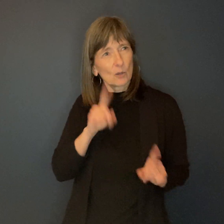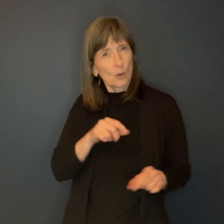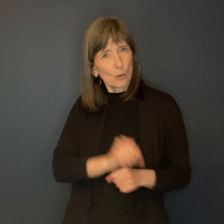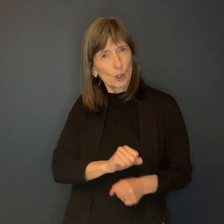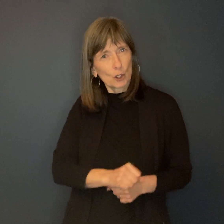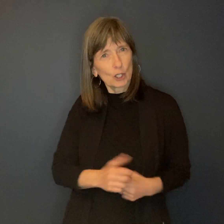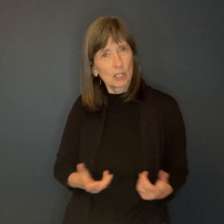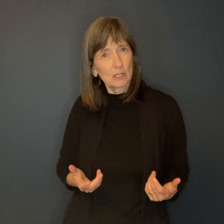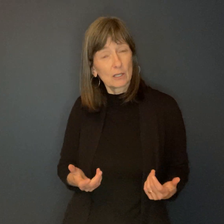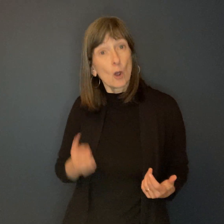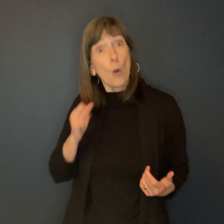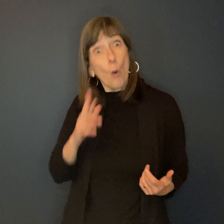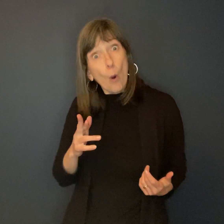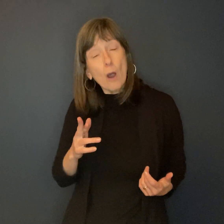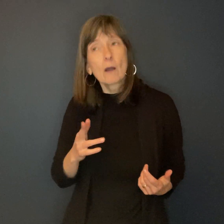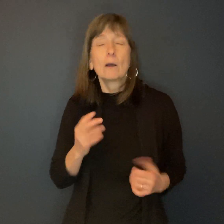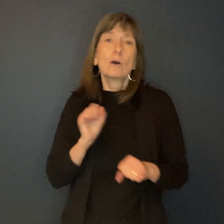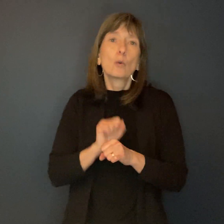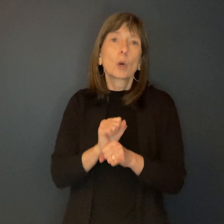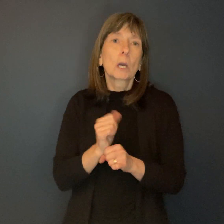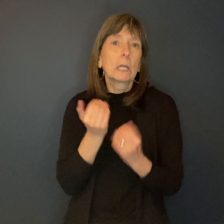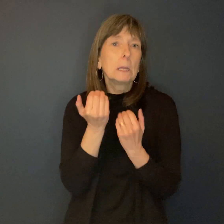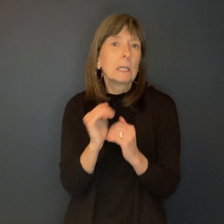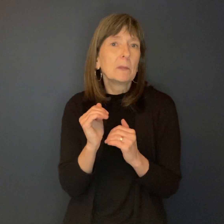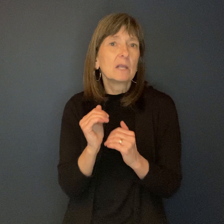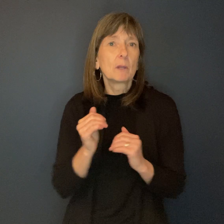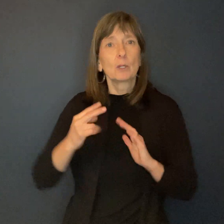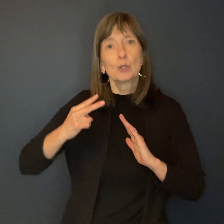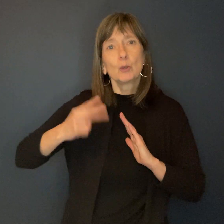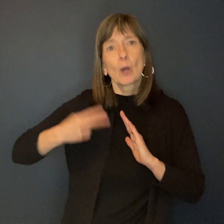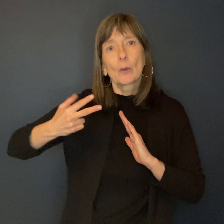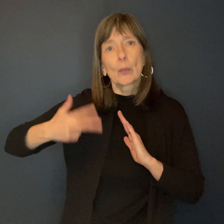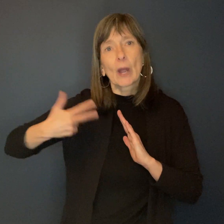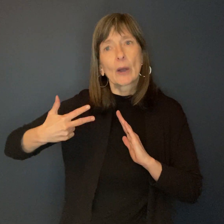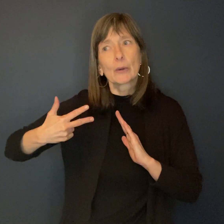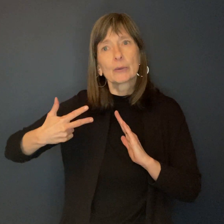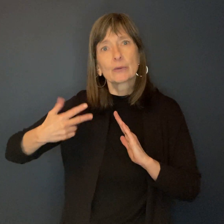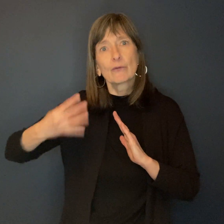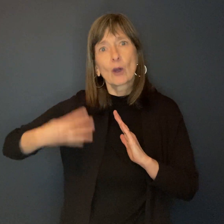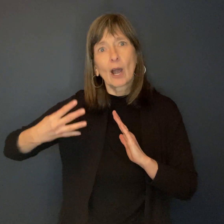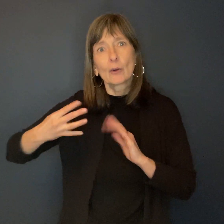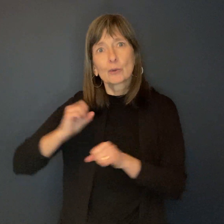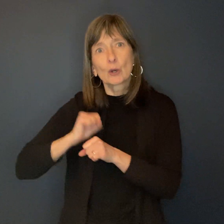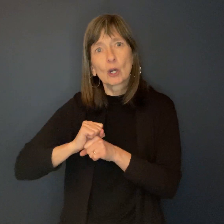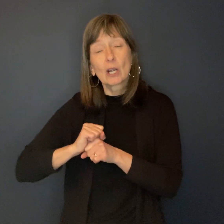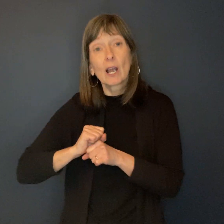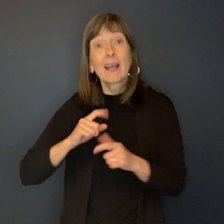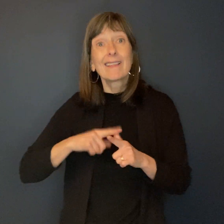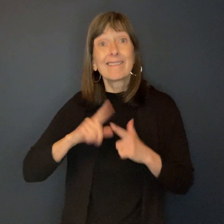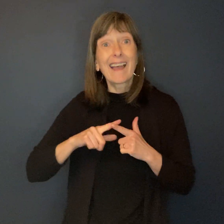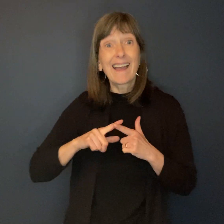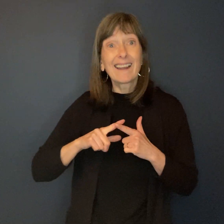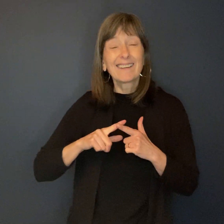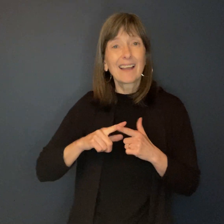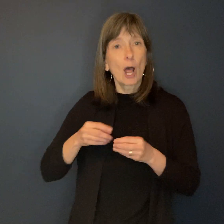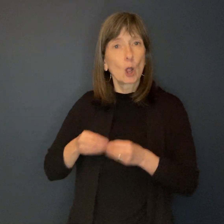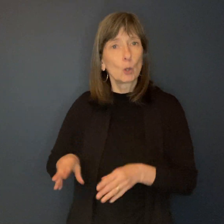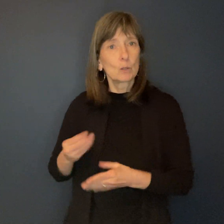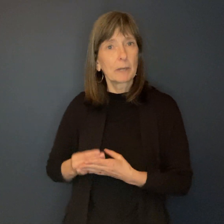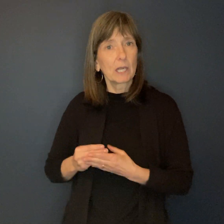few hours in a month before they started to get into a more punitive regime, which was,